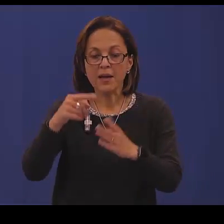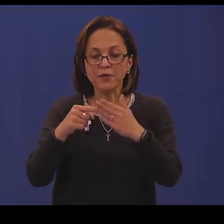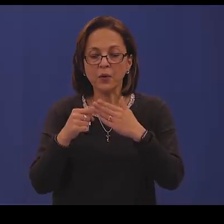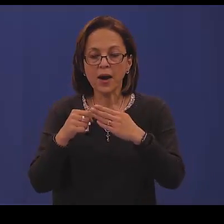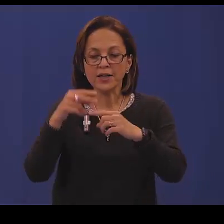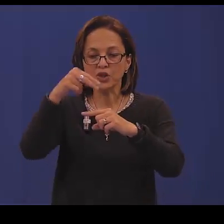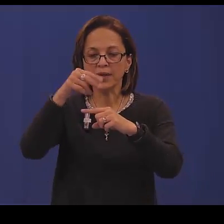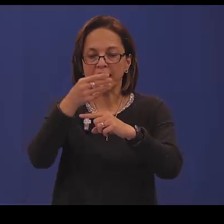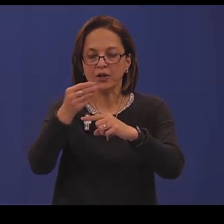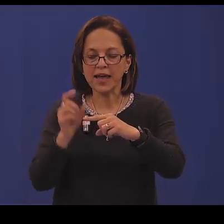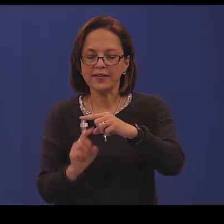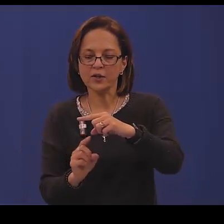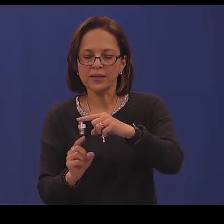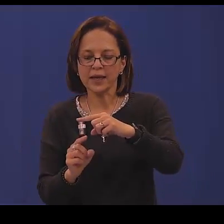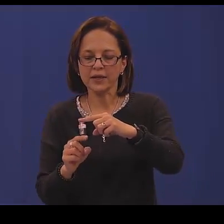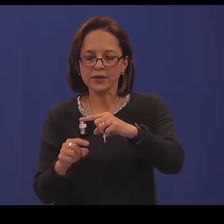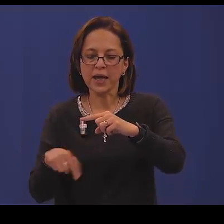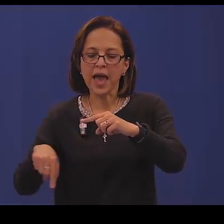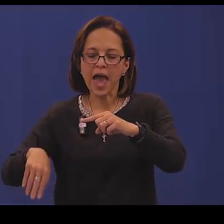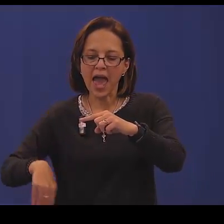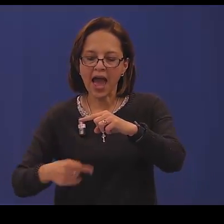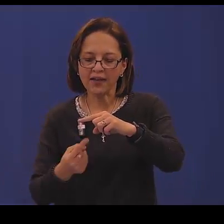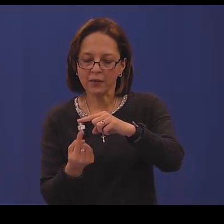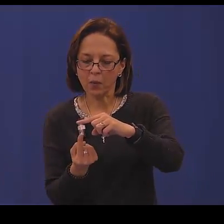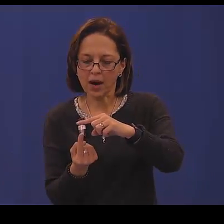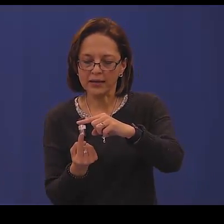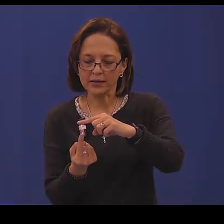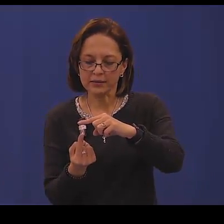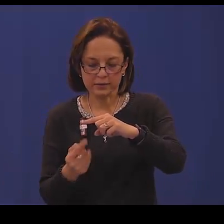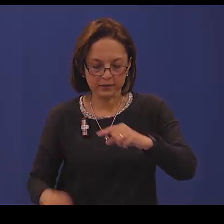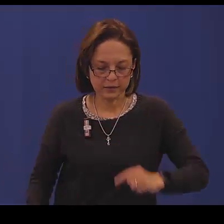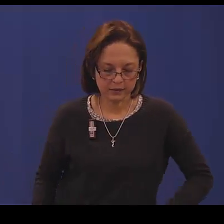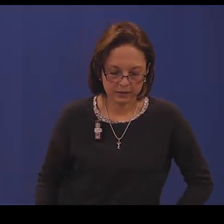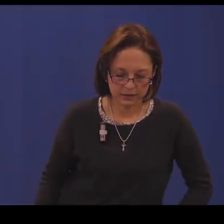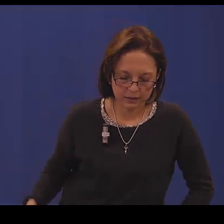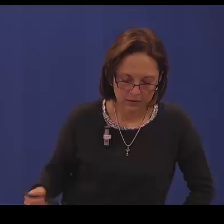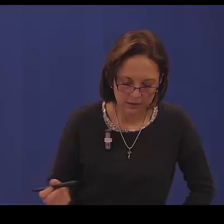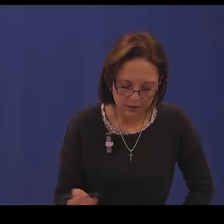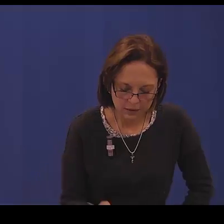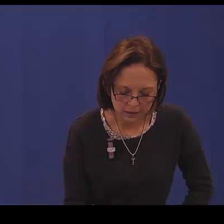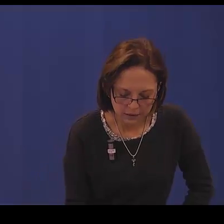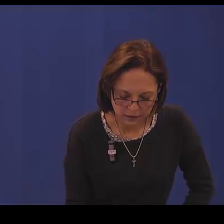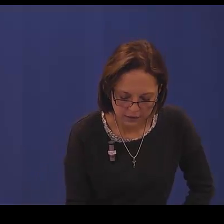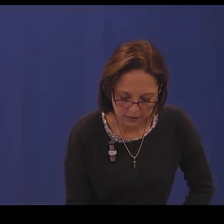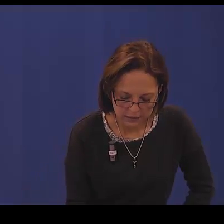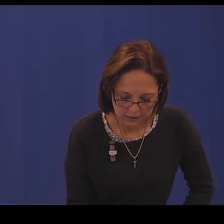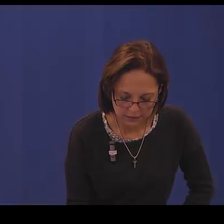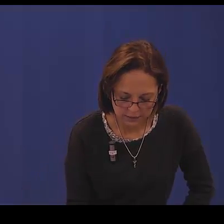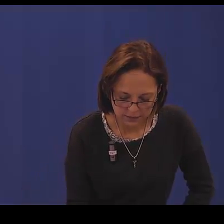Remember, M requires numerator and denominator, F1.